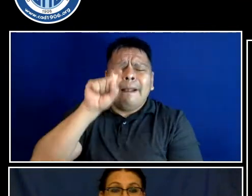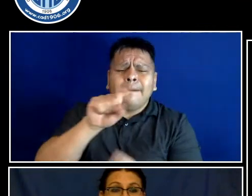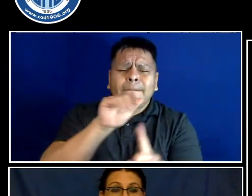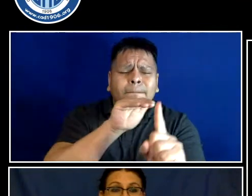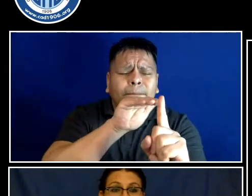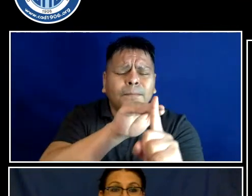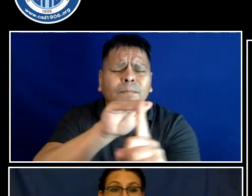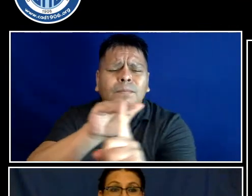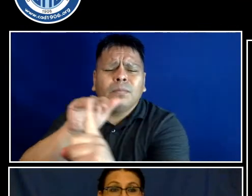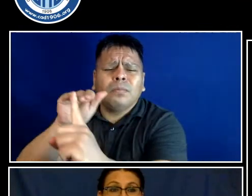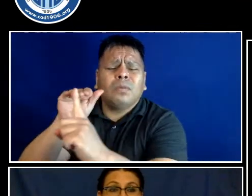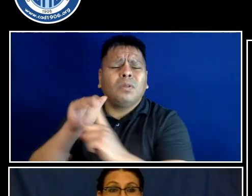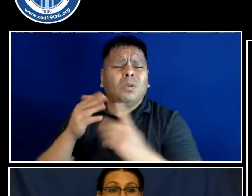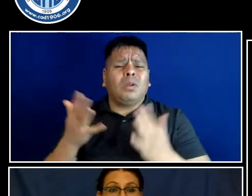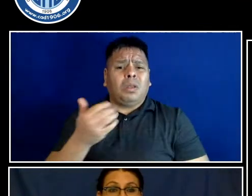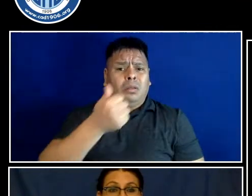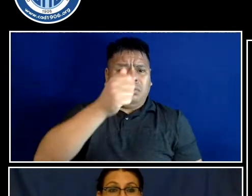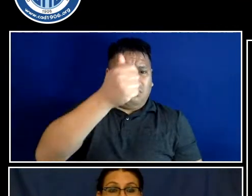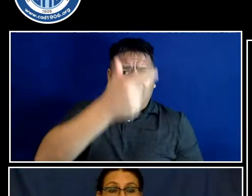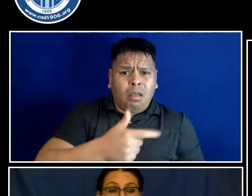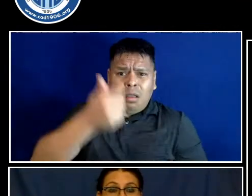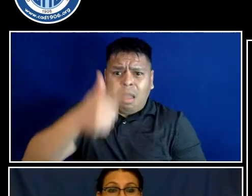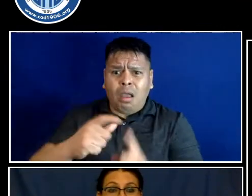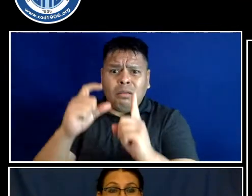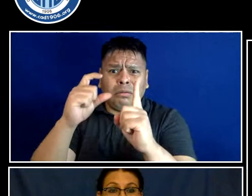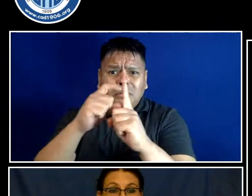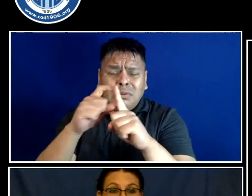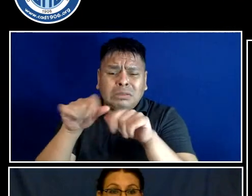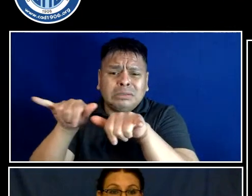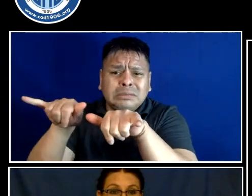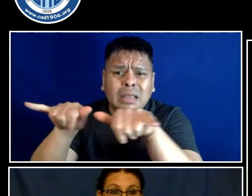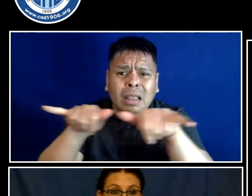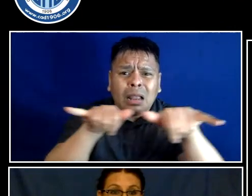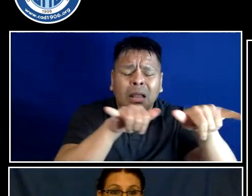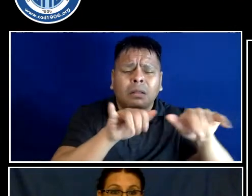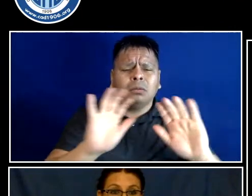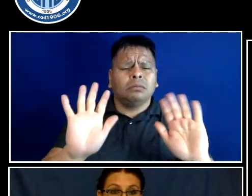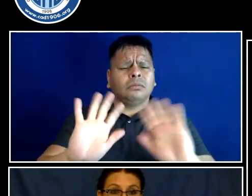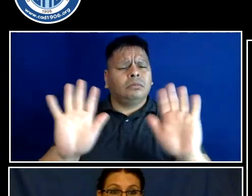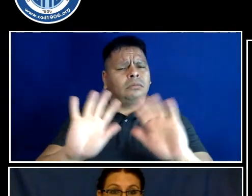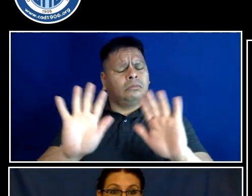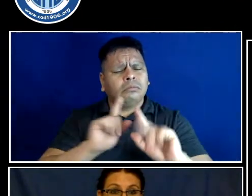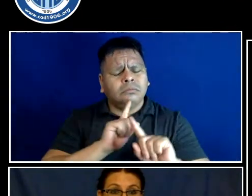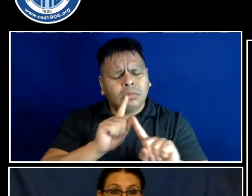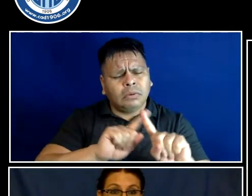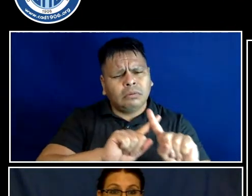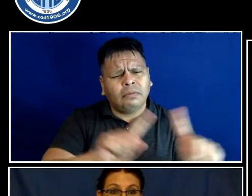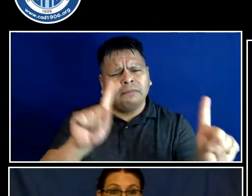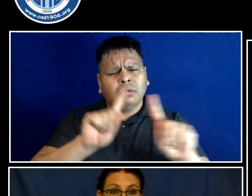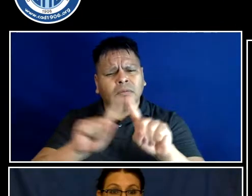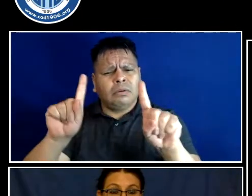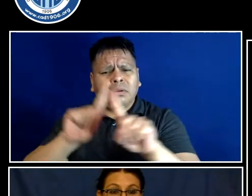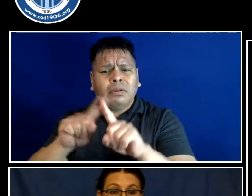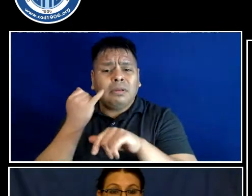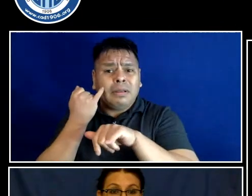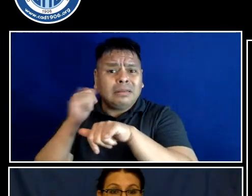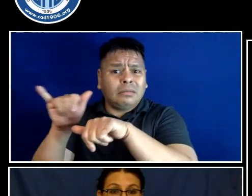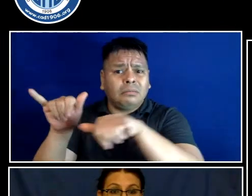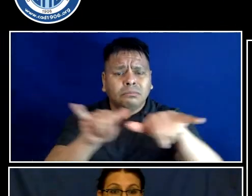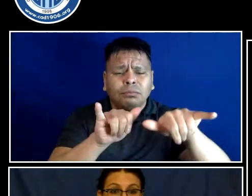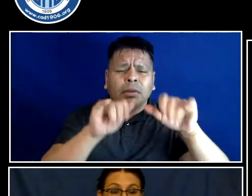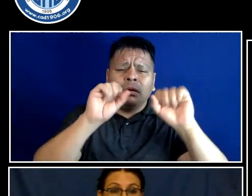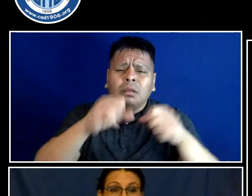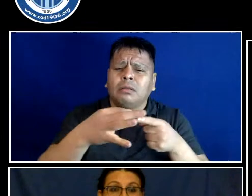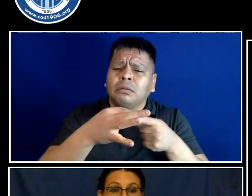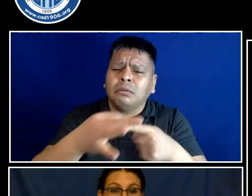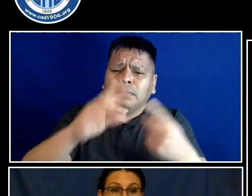is huge and there are many areas and cultures to experience all around it. And I'd like to remind you that not all